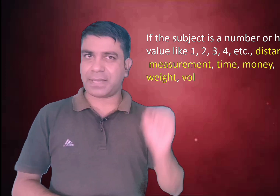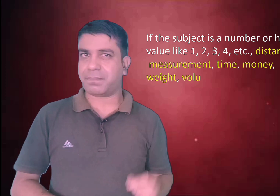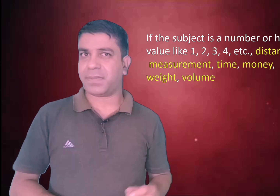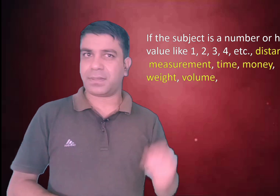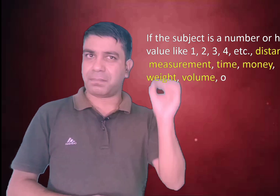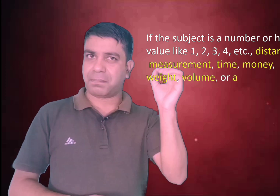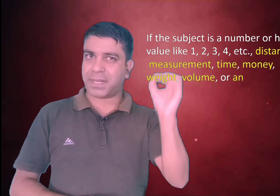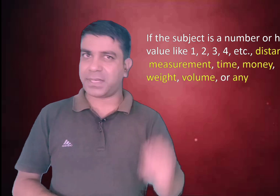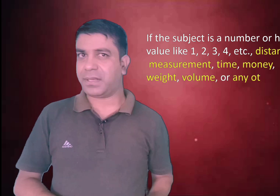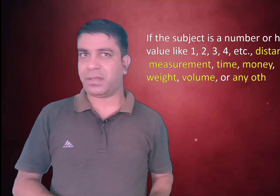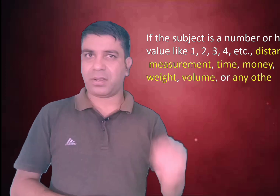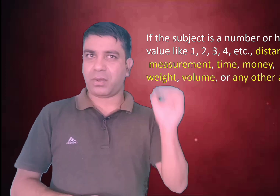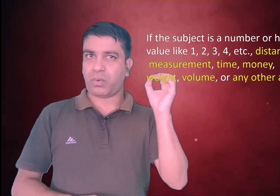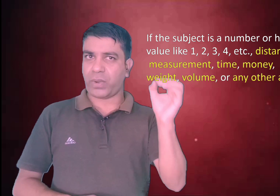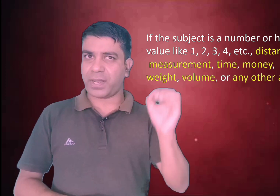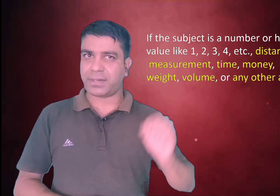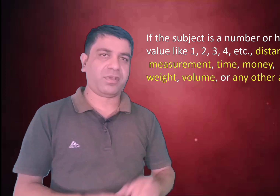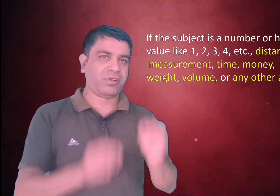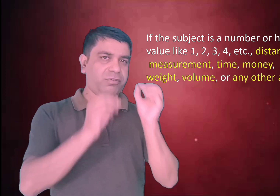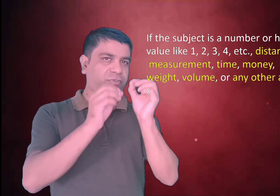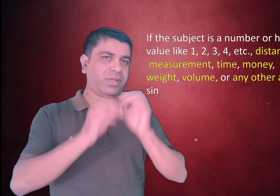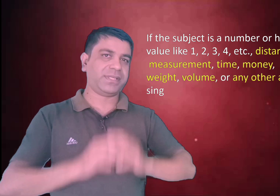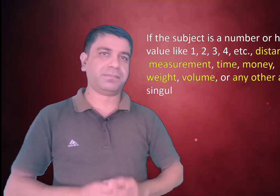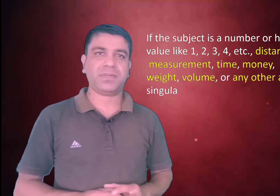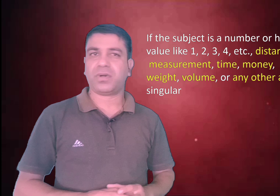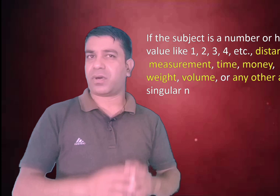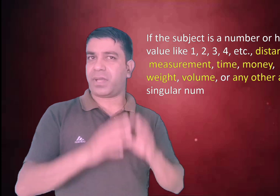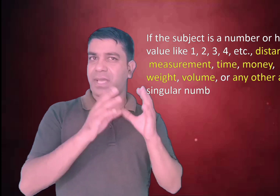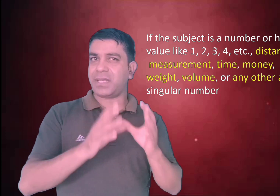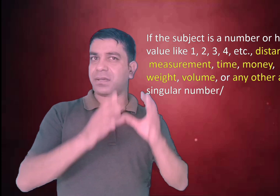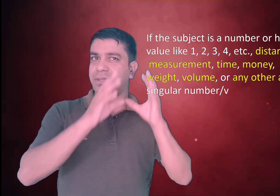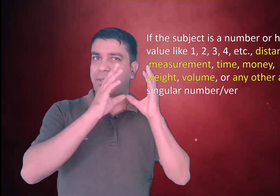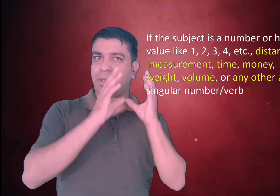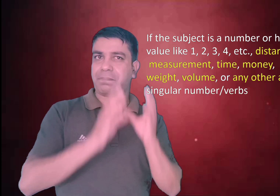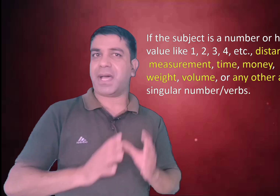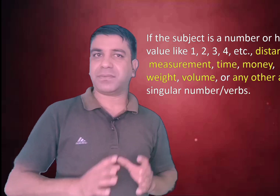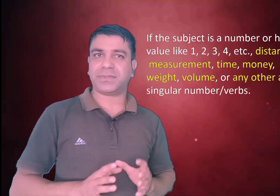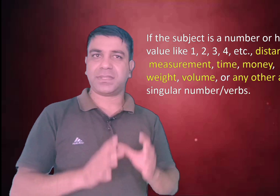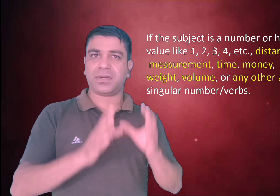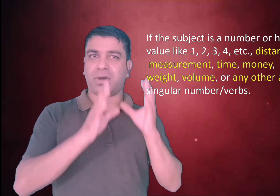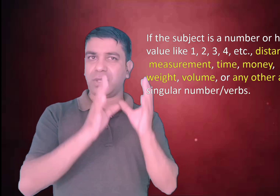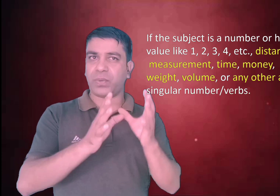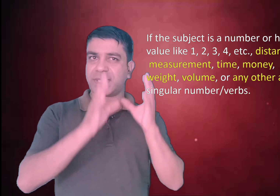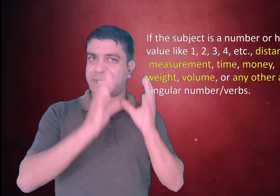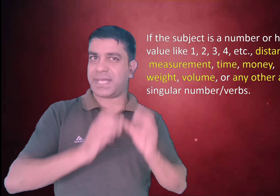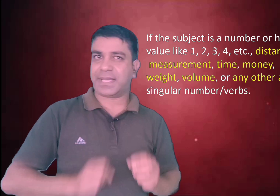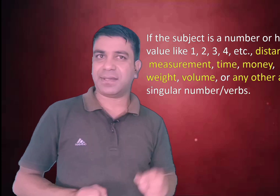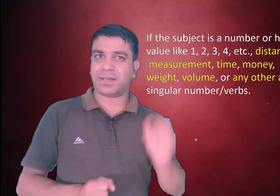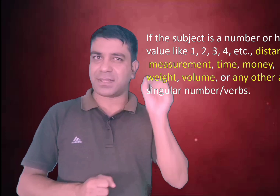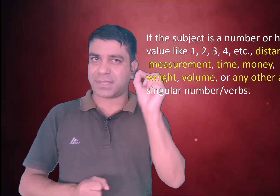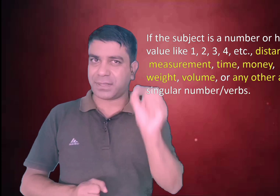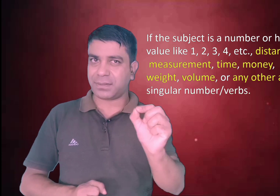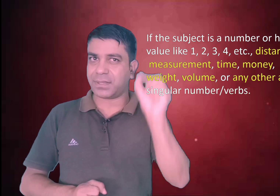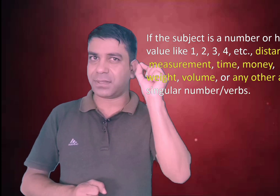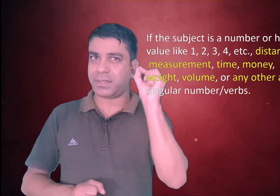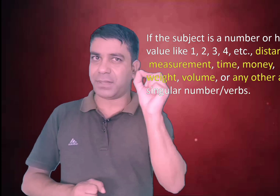time, money, weight, volume, or any other amount, always take a singular